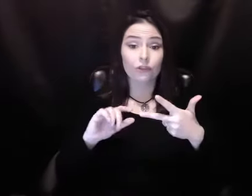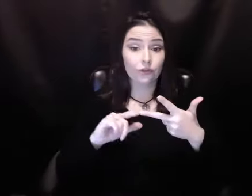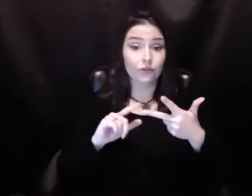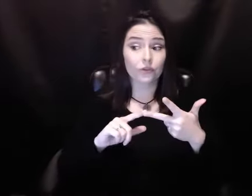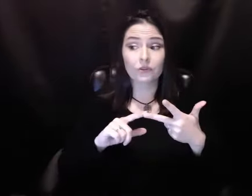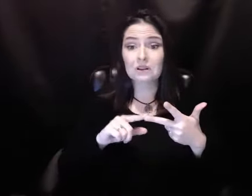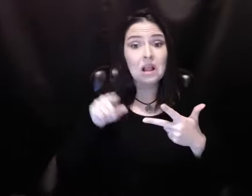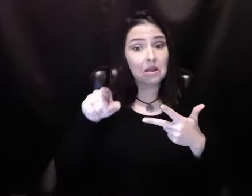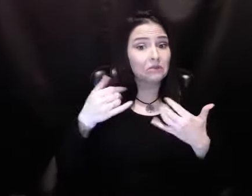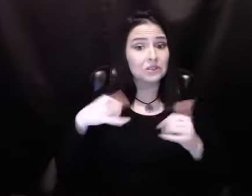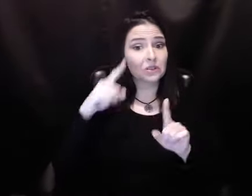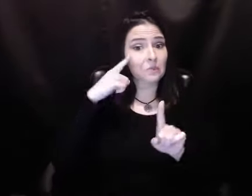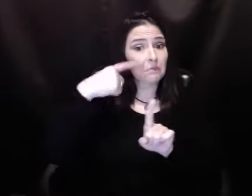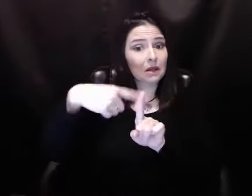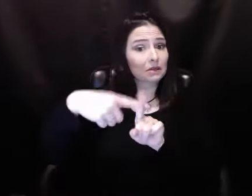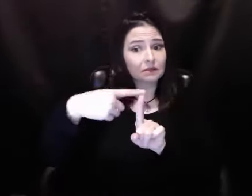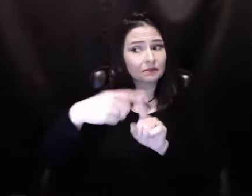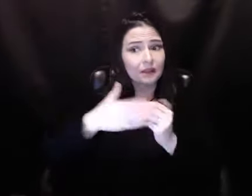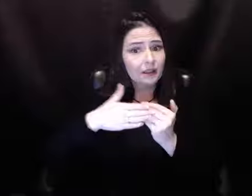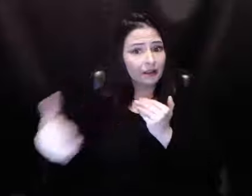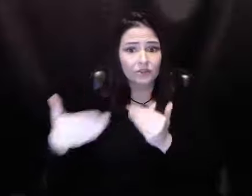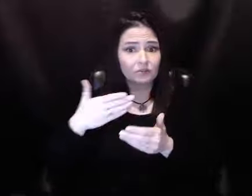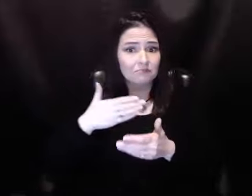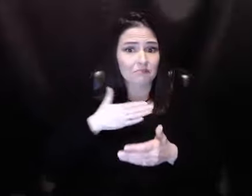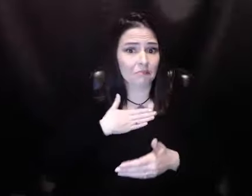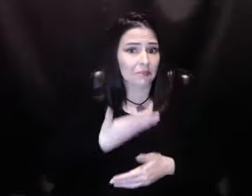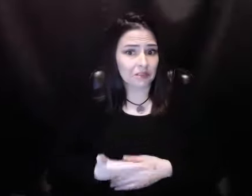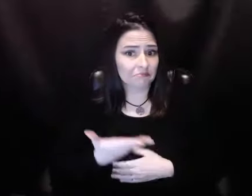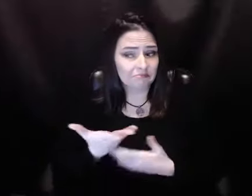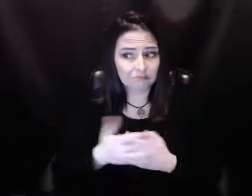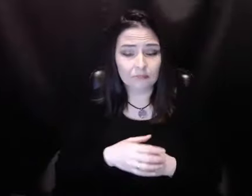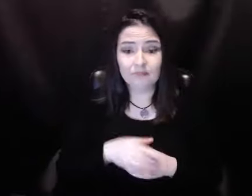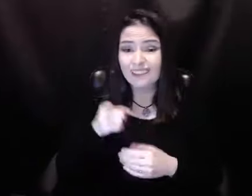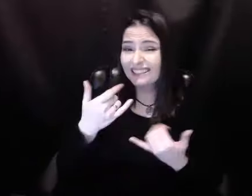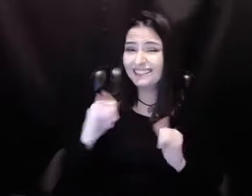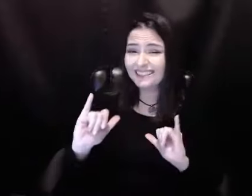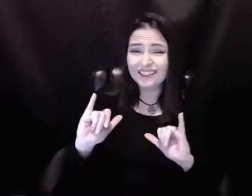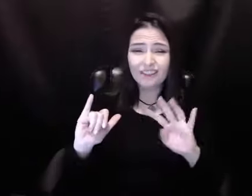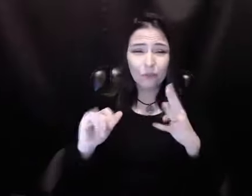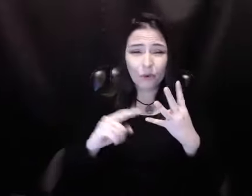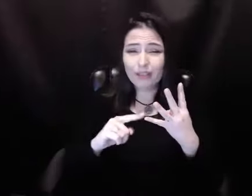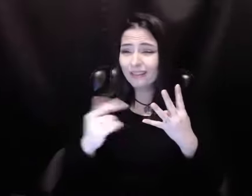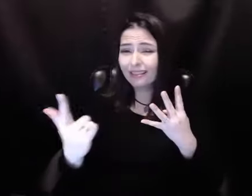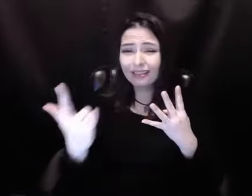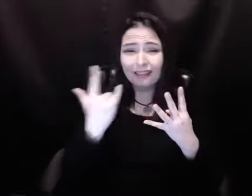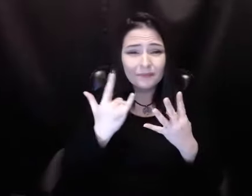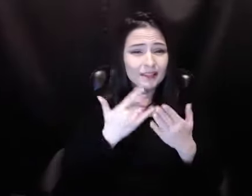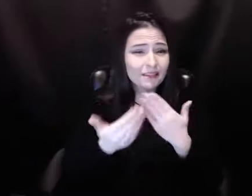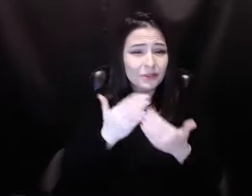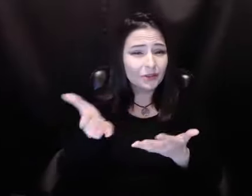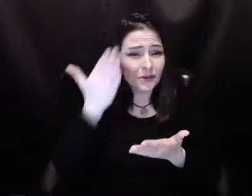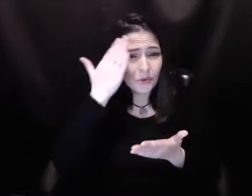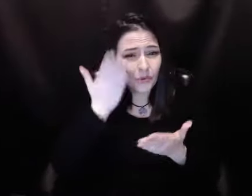I learned a few things after this. One, that someone could actually listen without interrupting.